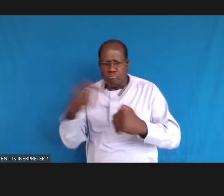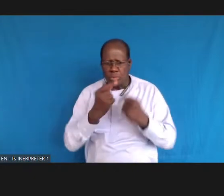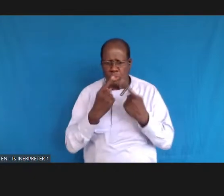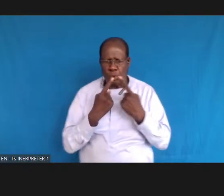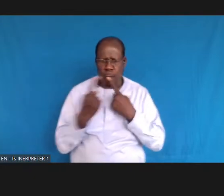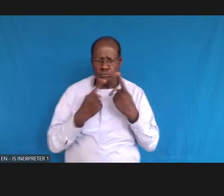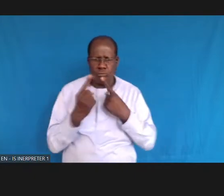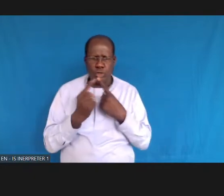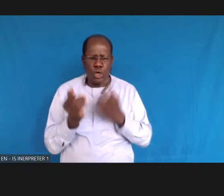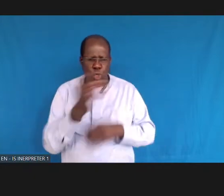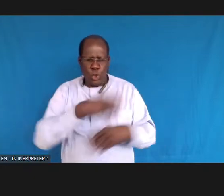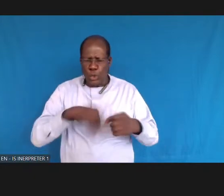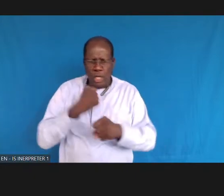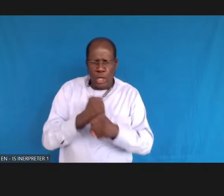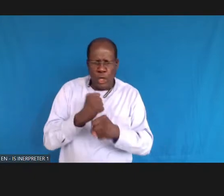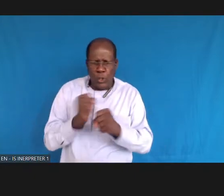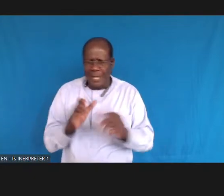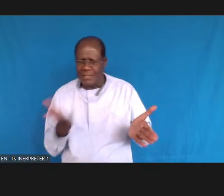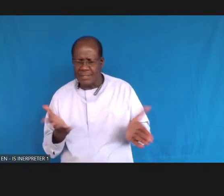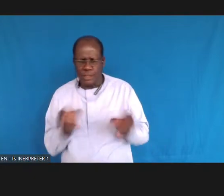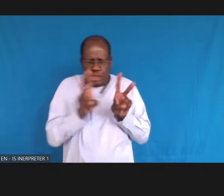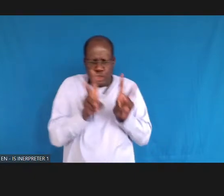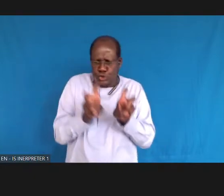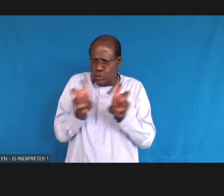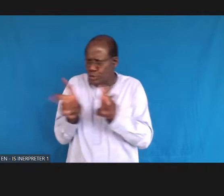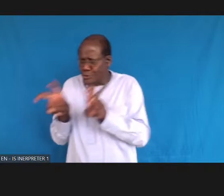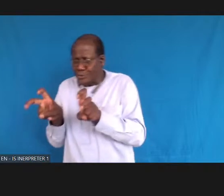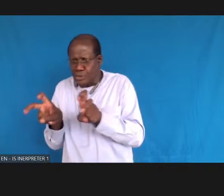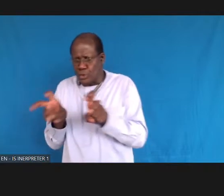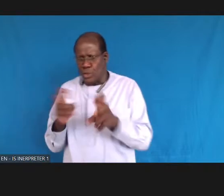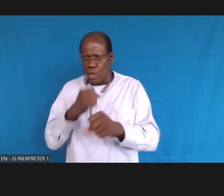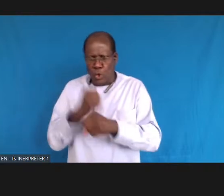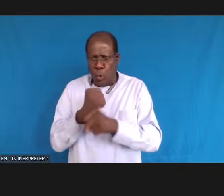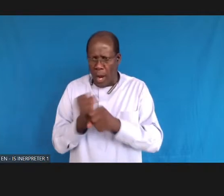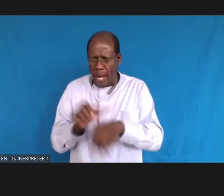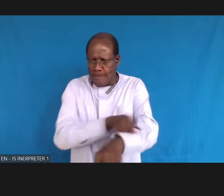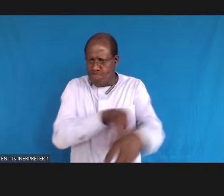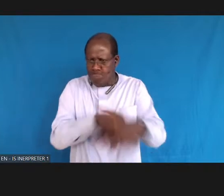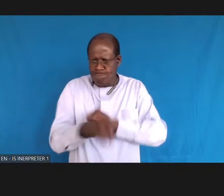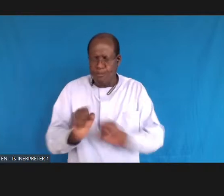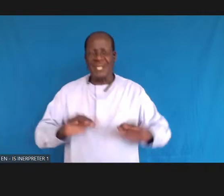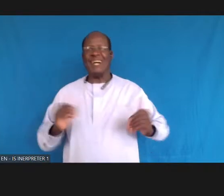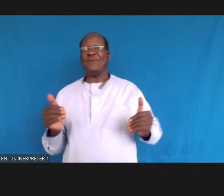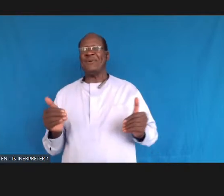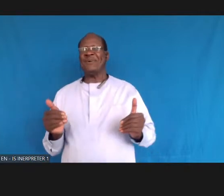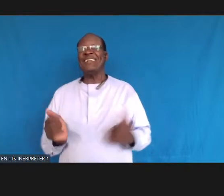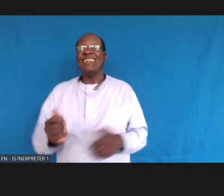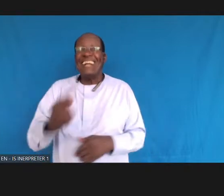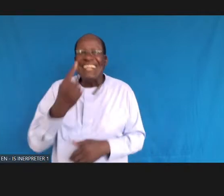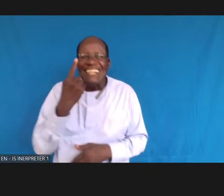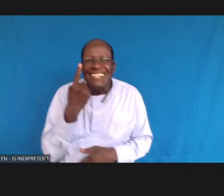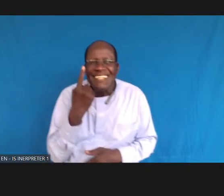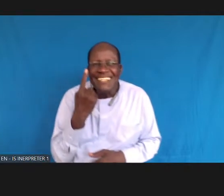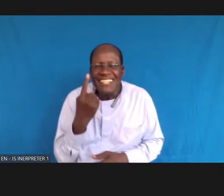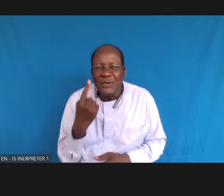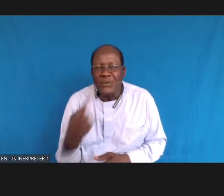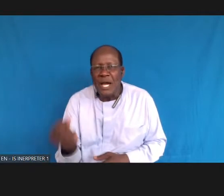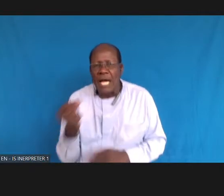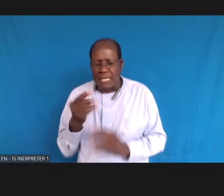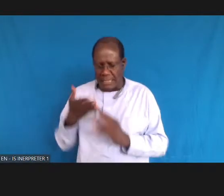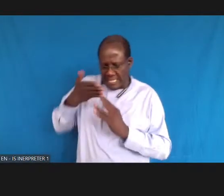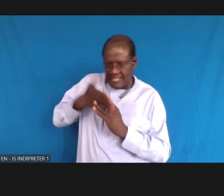we tackle this issue? And honestly, there was one particular thing that we did. We realized